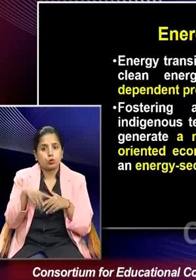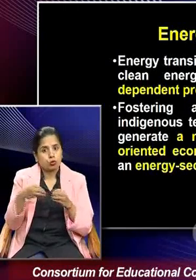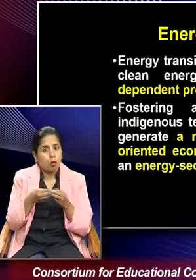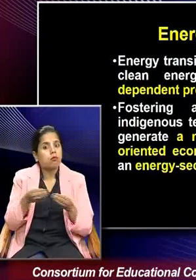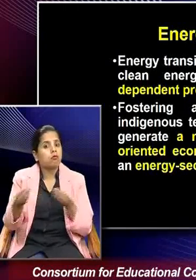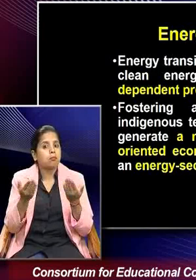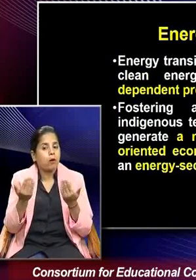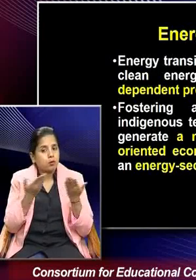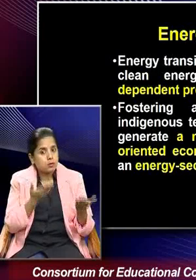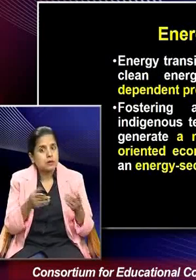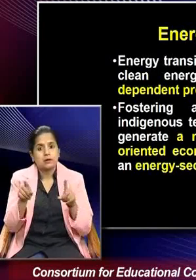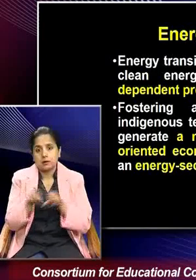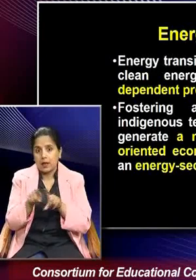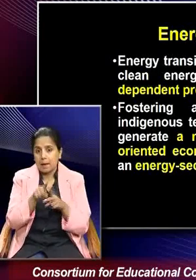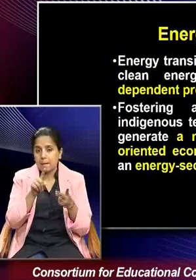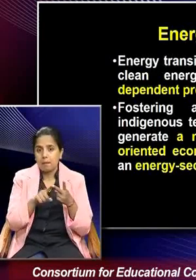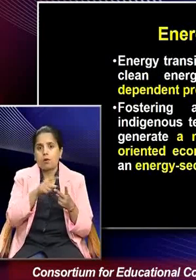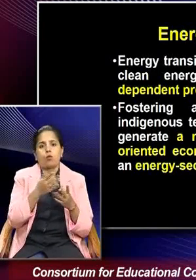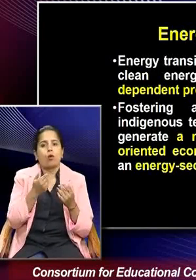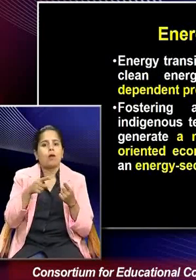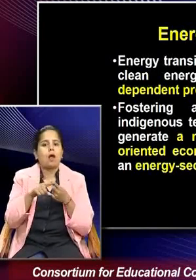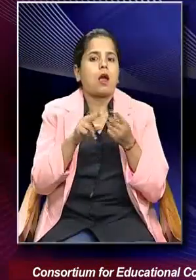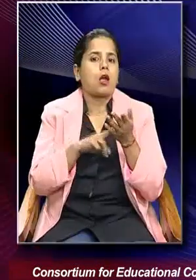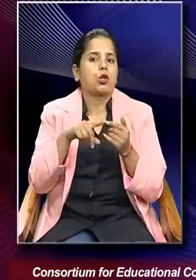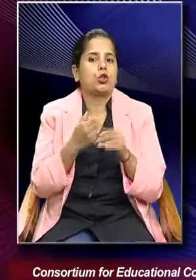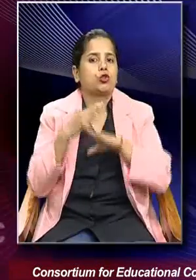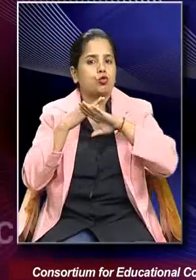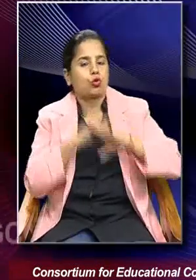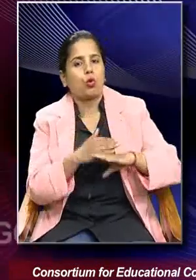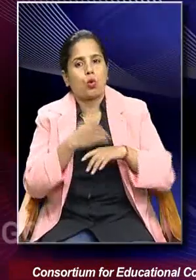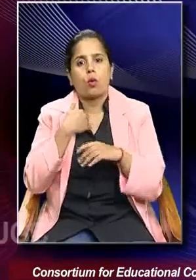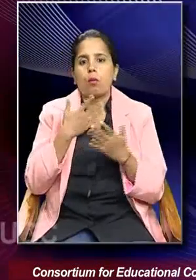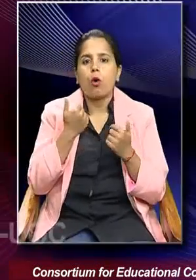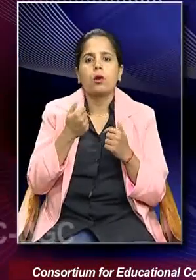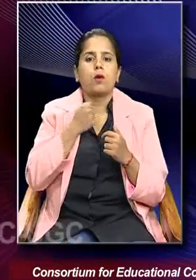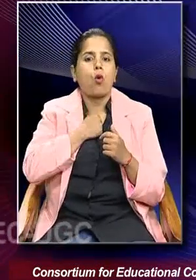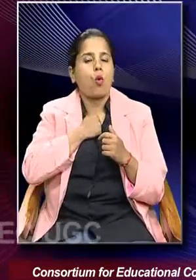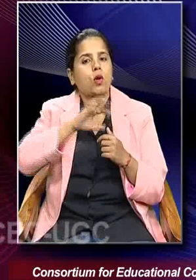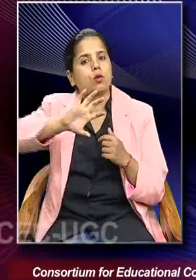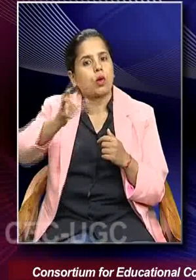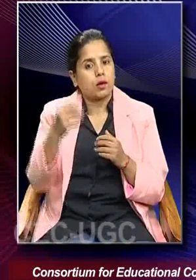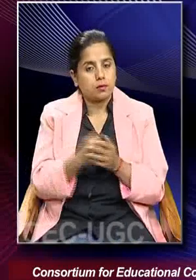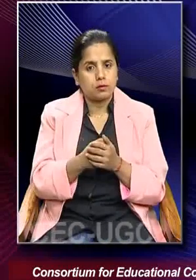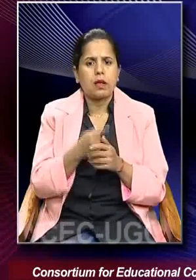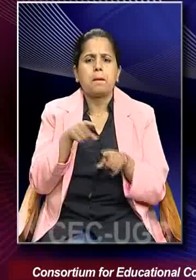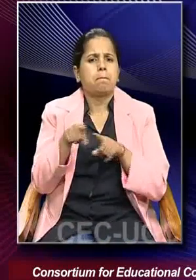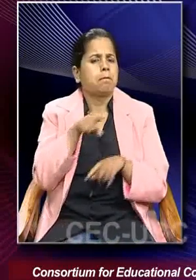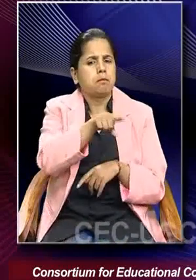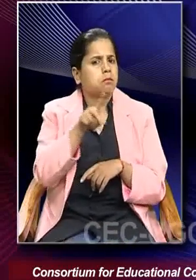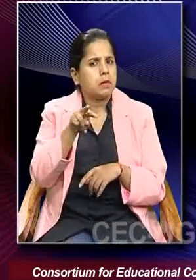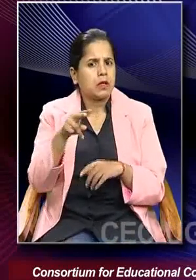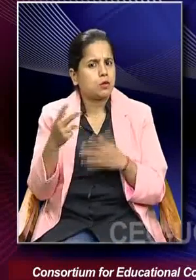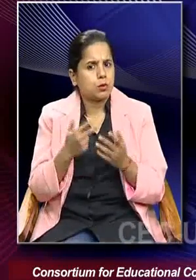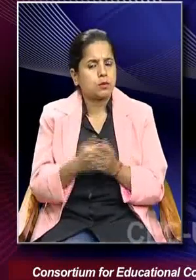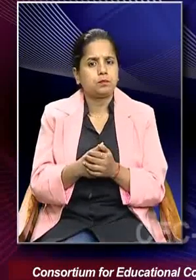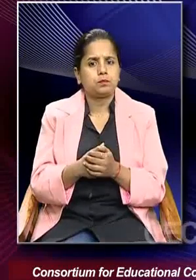economy, but also construct an energy secure nation. What it means is that